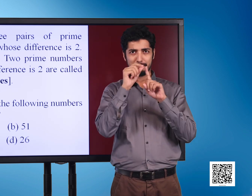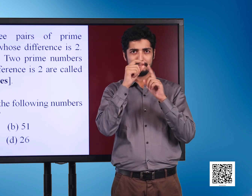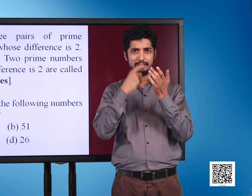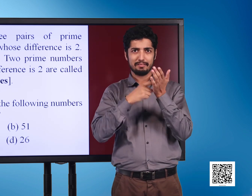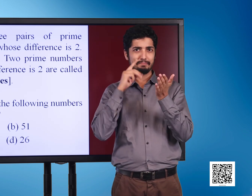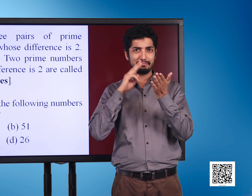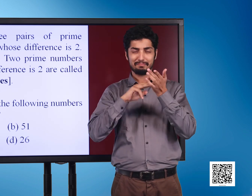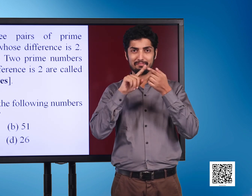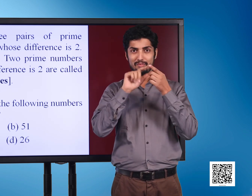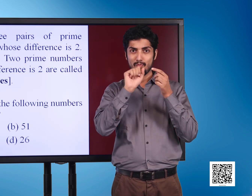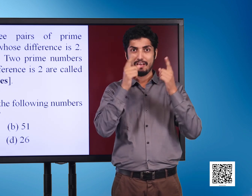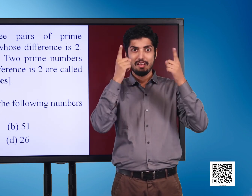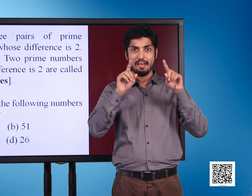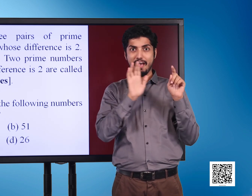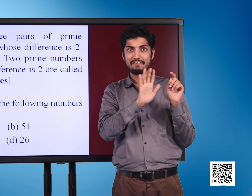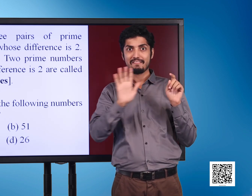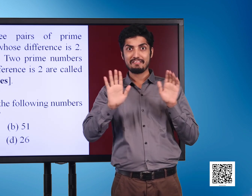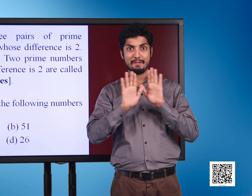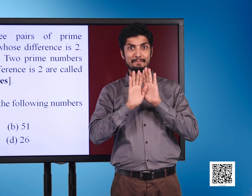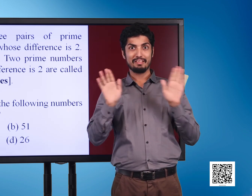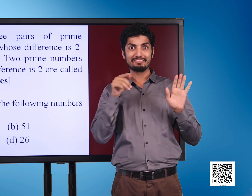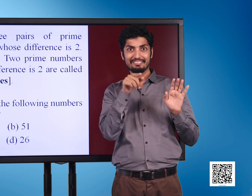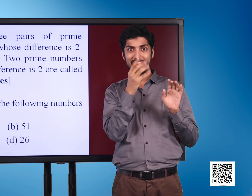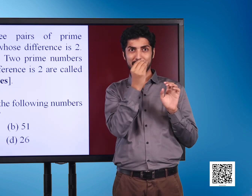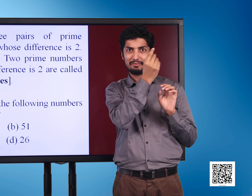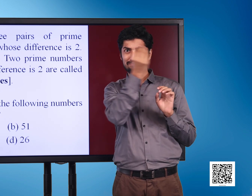Give three pairs of prime numbers whose difference is 2.